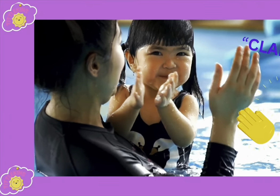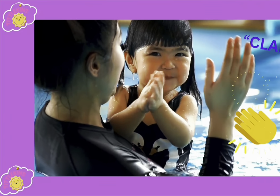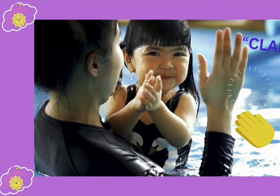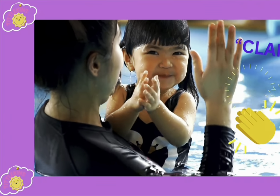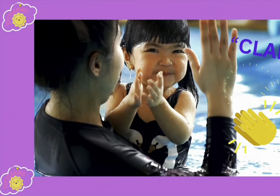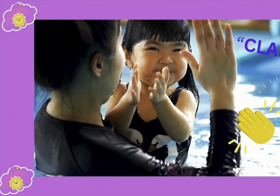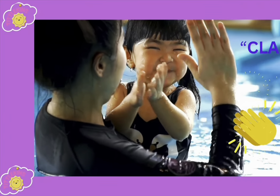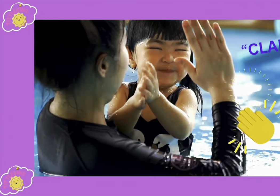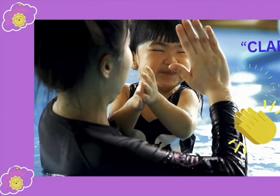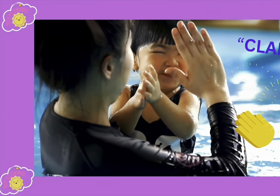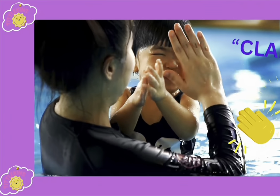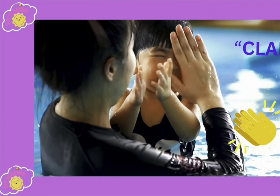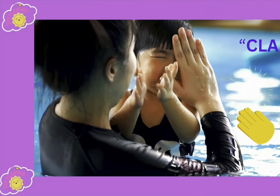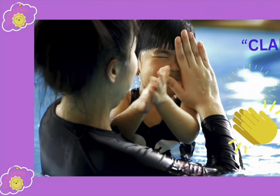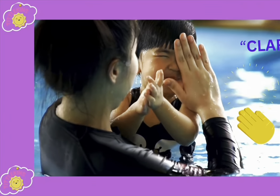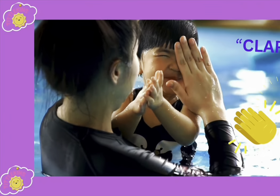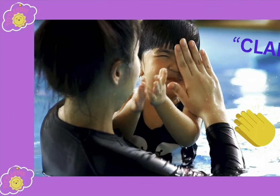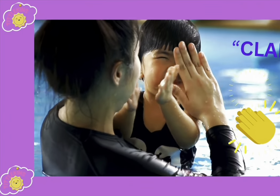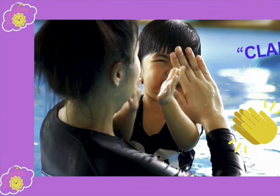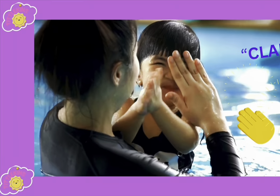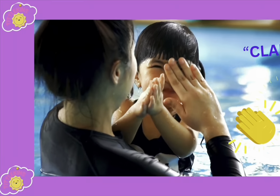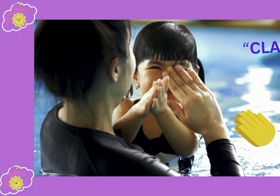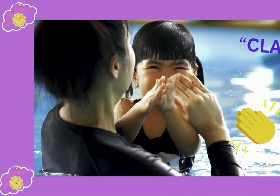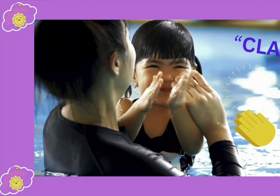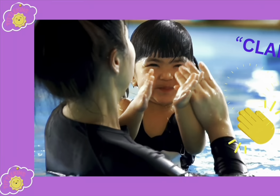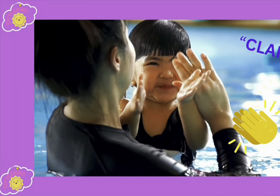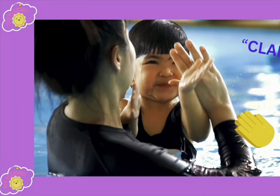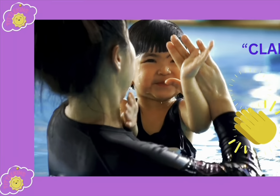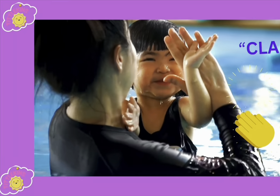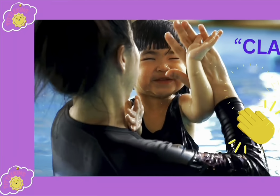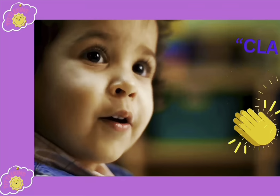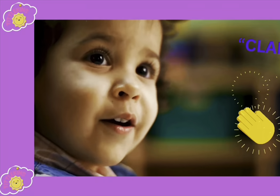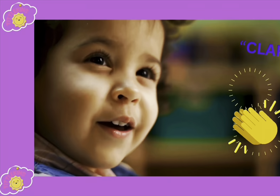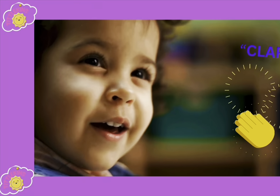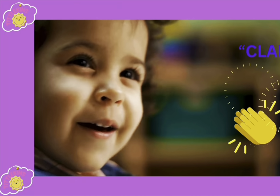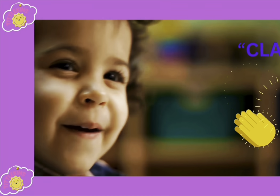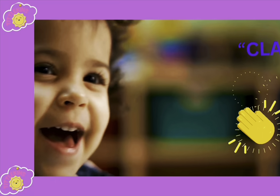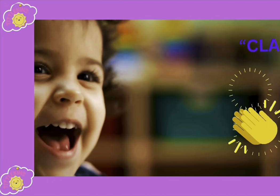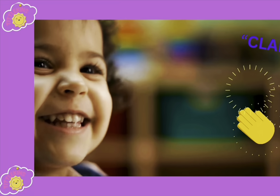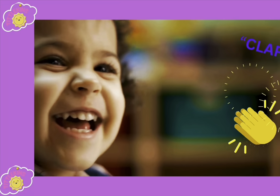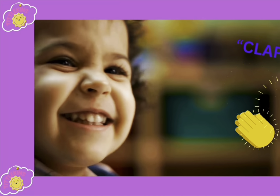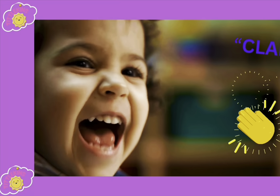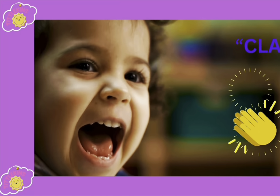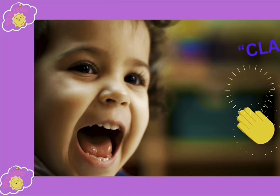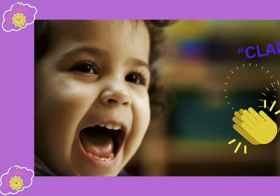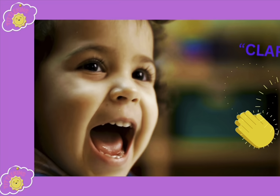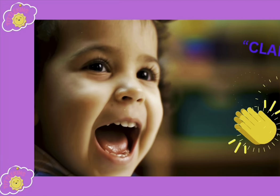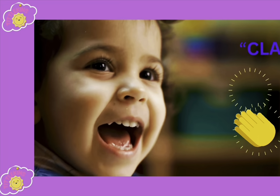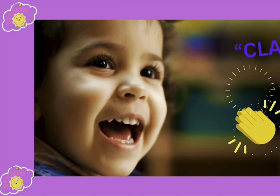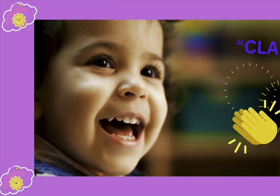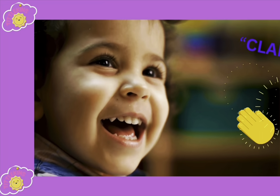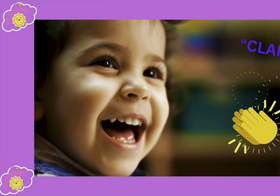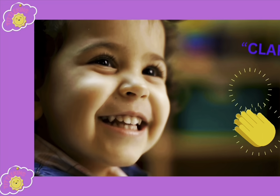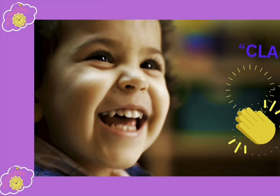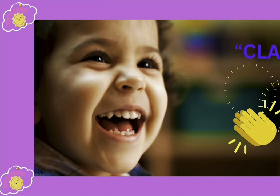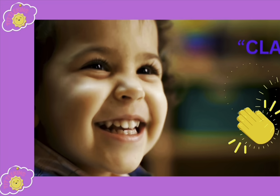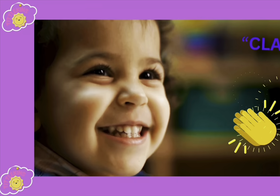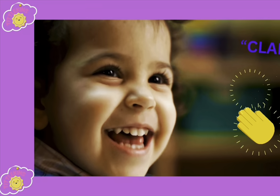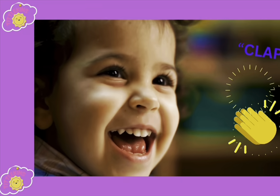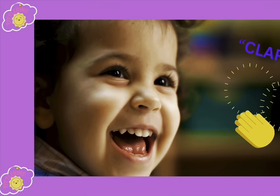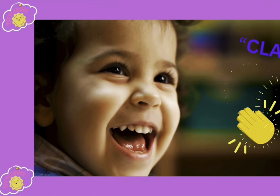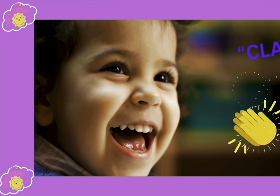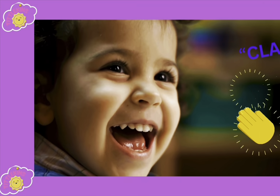and clap, clap your hands. Clap, clap, clap your hands. Can you clap your hands? Put your hands